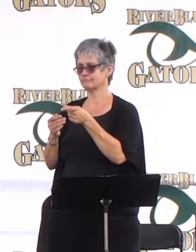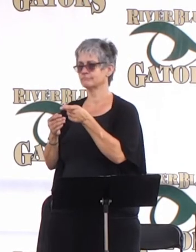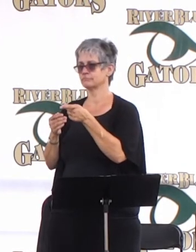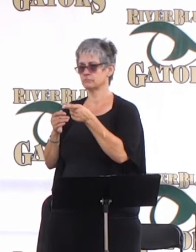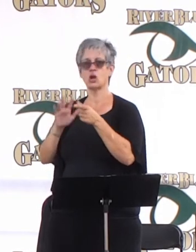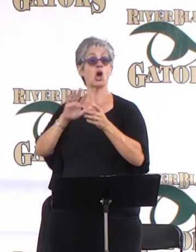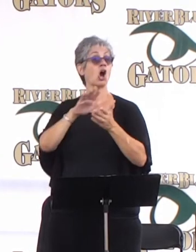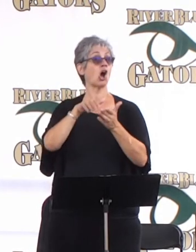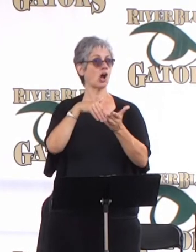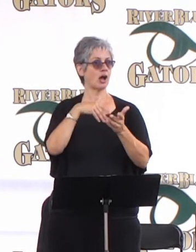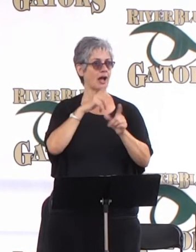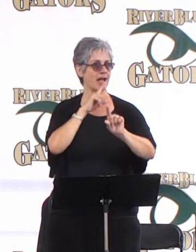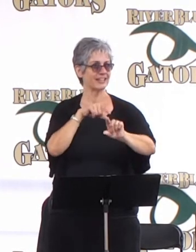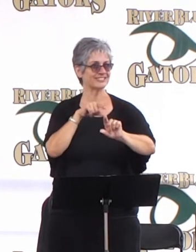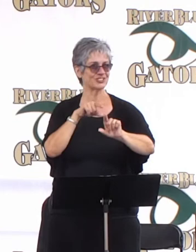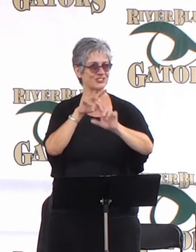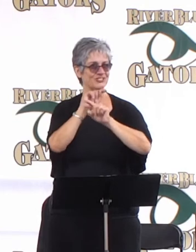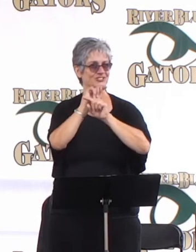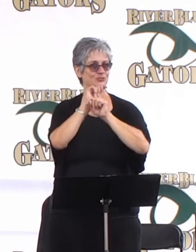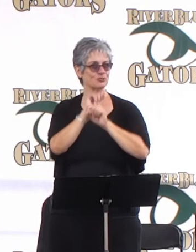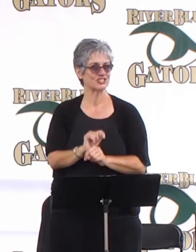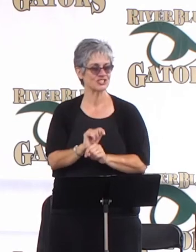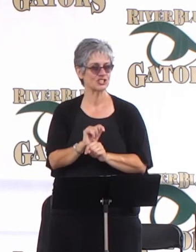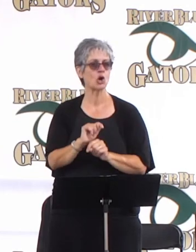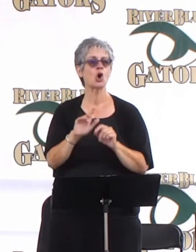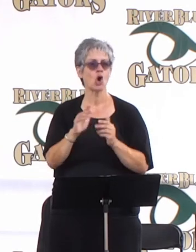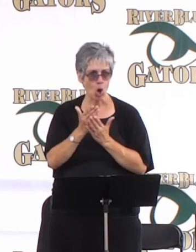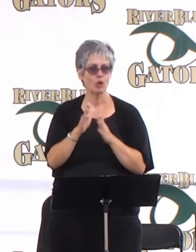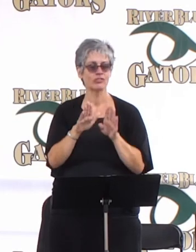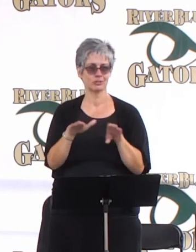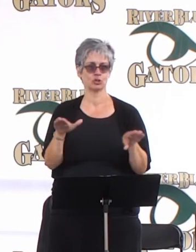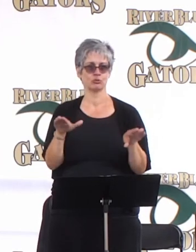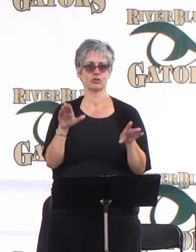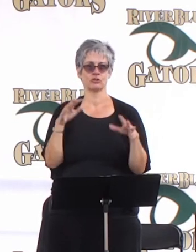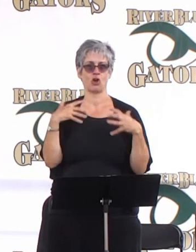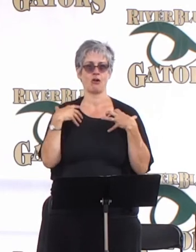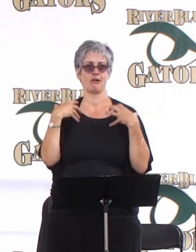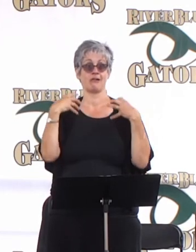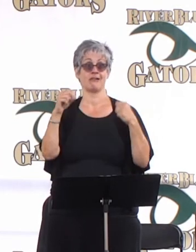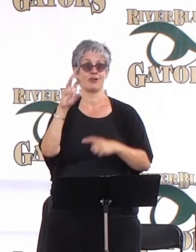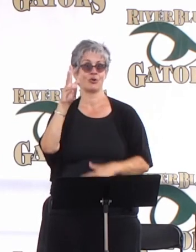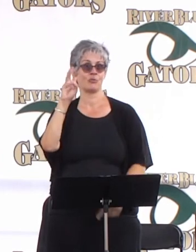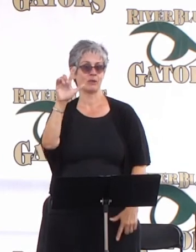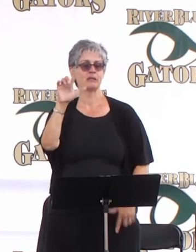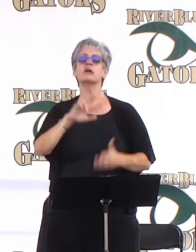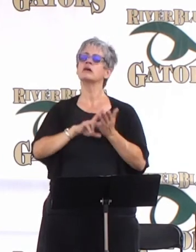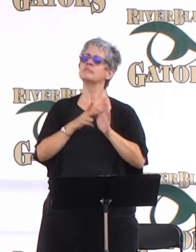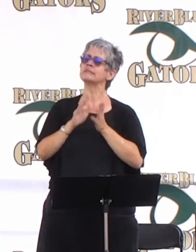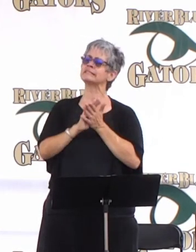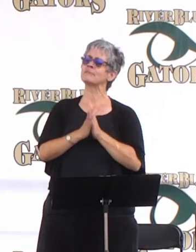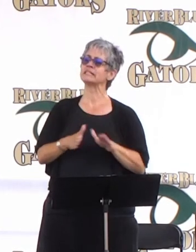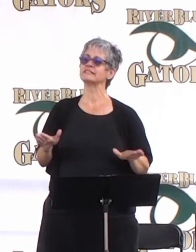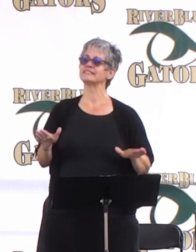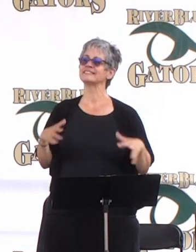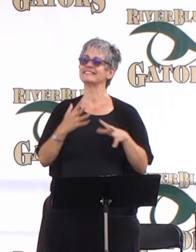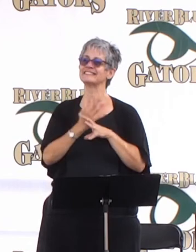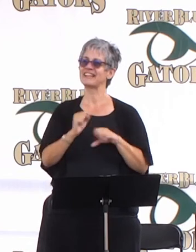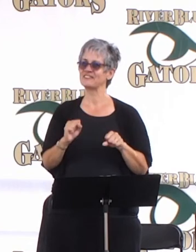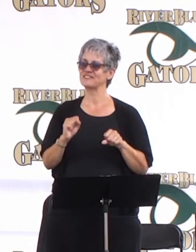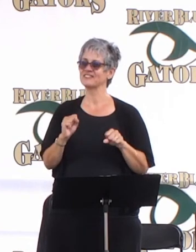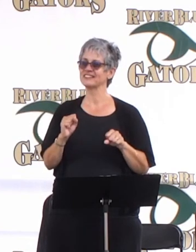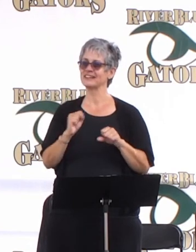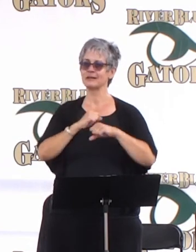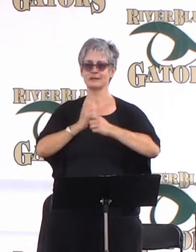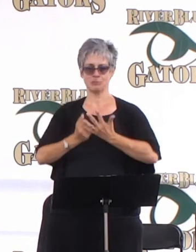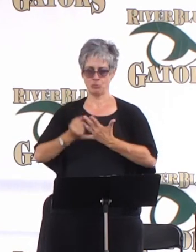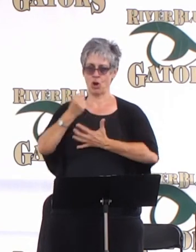the children are well. Meaning, of course, that peace and safety prevail, that the priorities of protecting